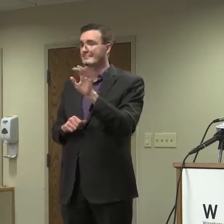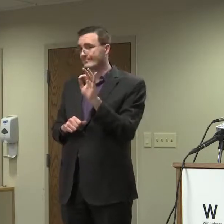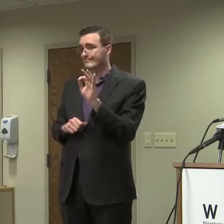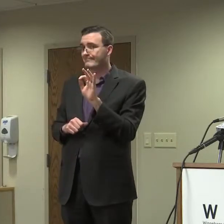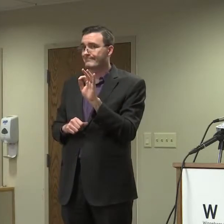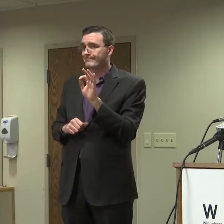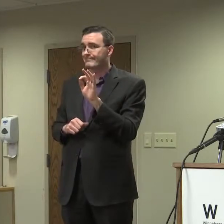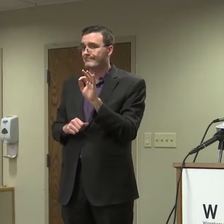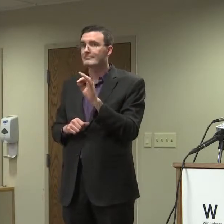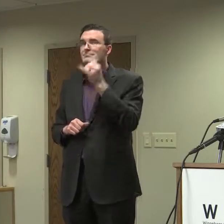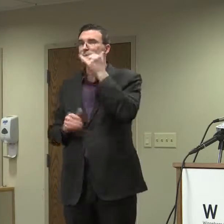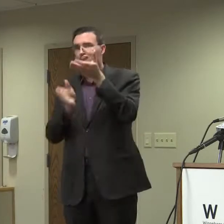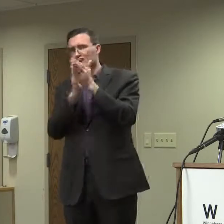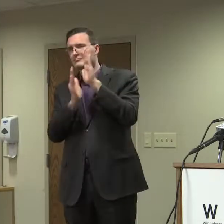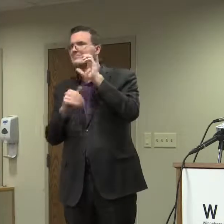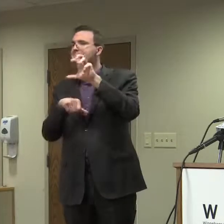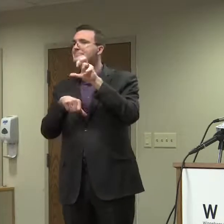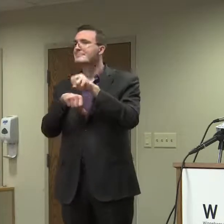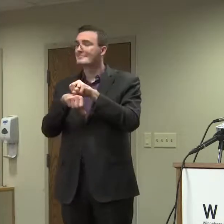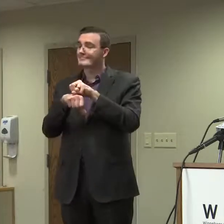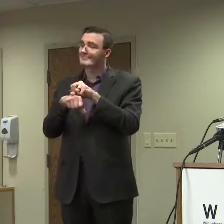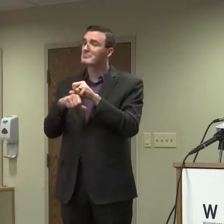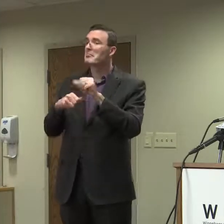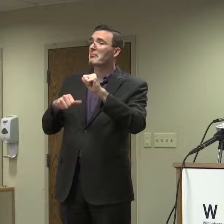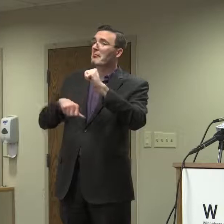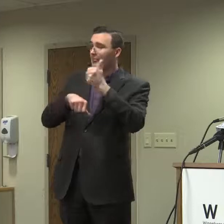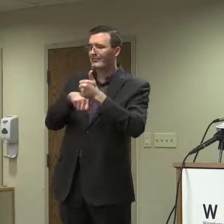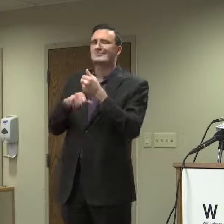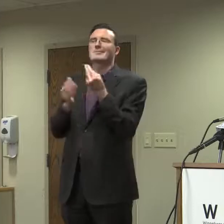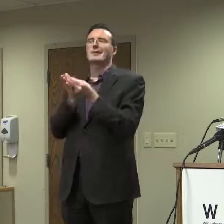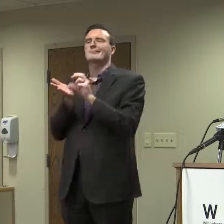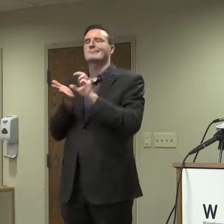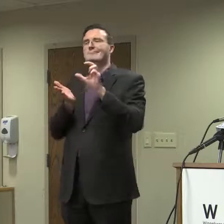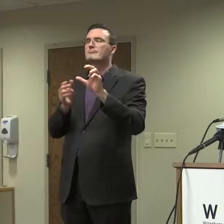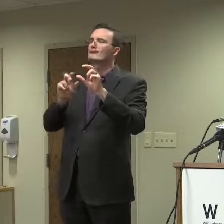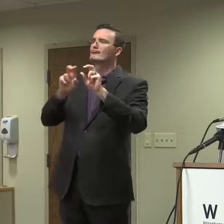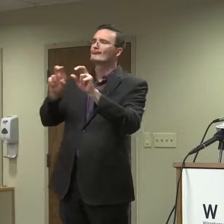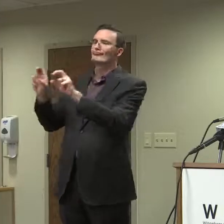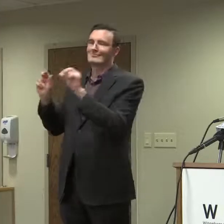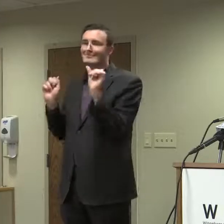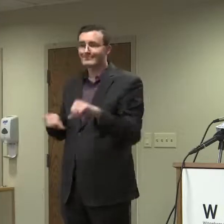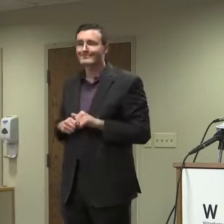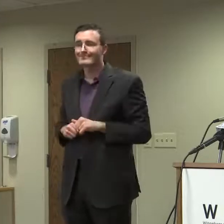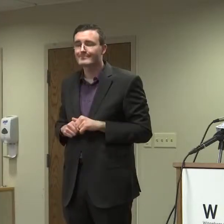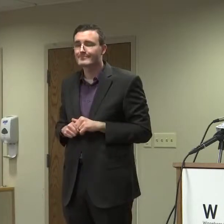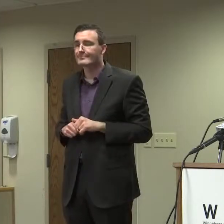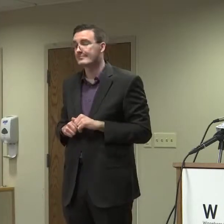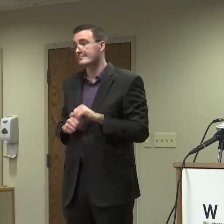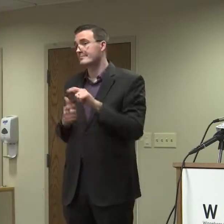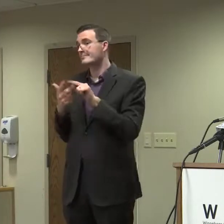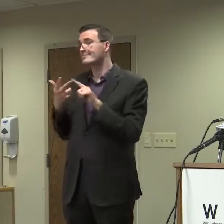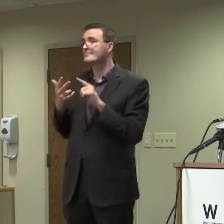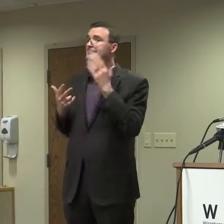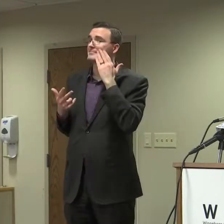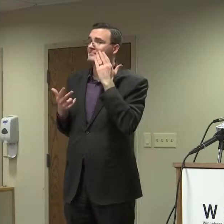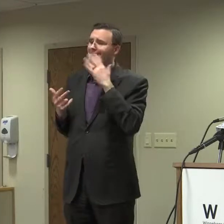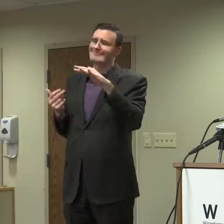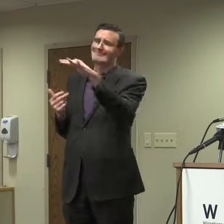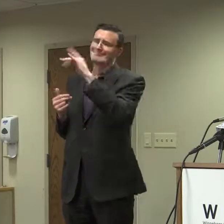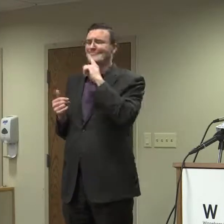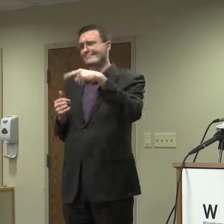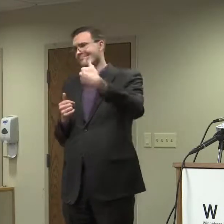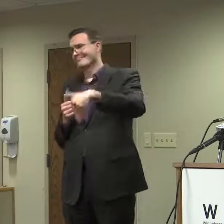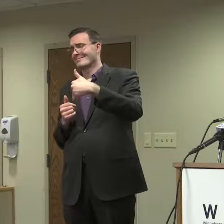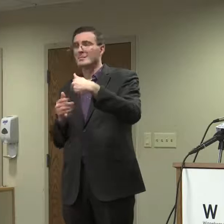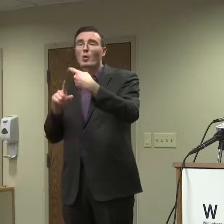844-710-6919. And also, we know that there is a tremendous need in our community for rent and mortgage assistance or